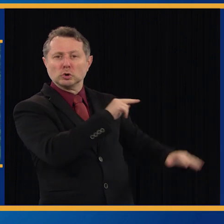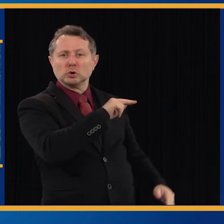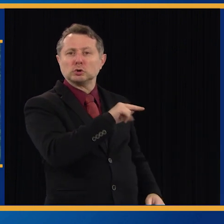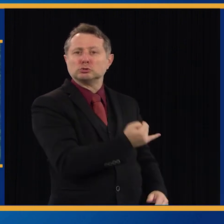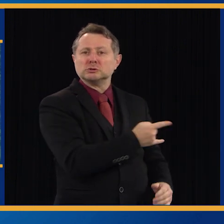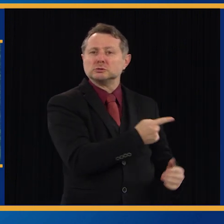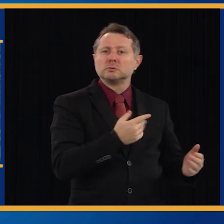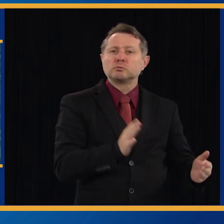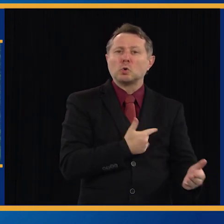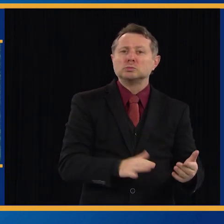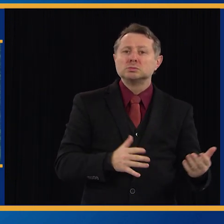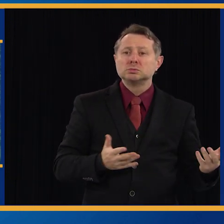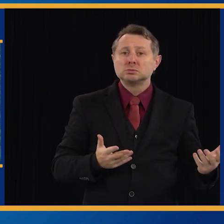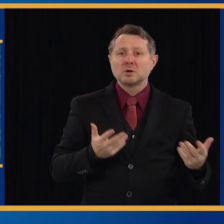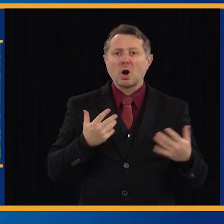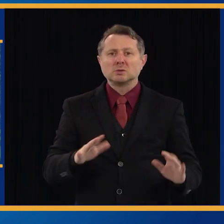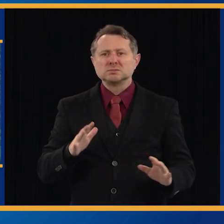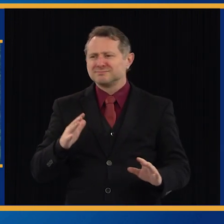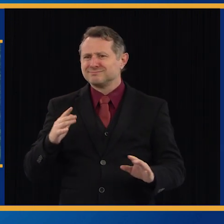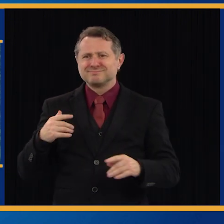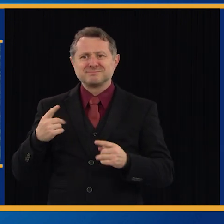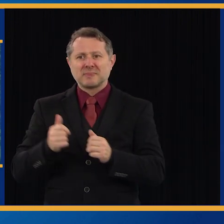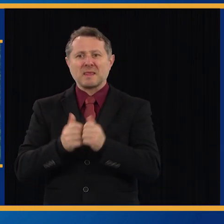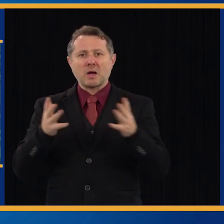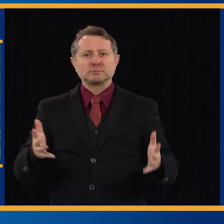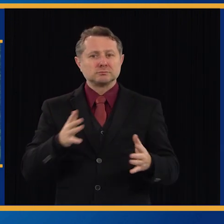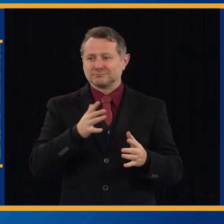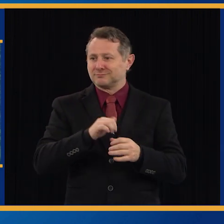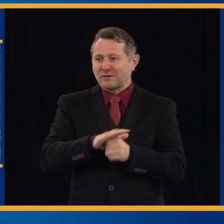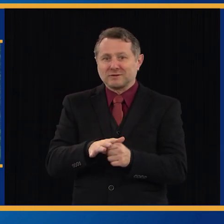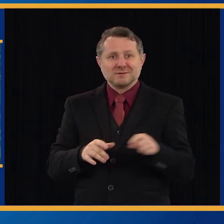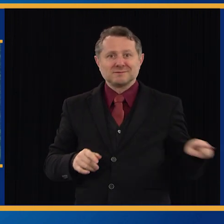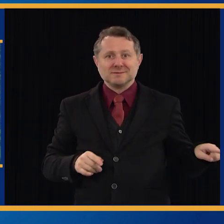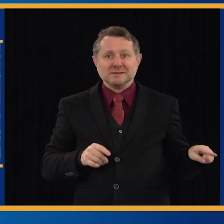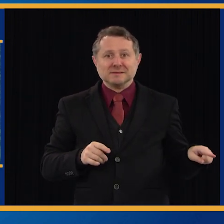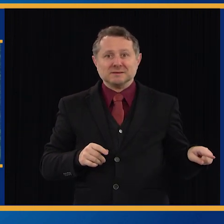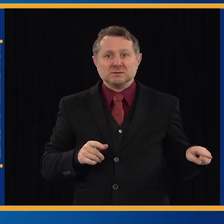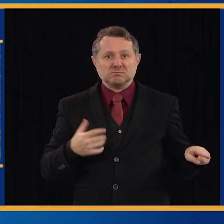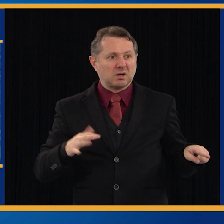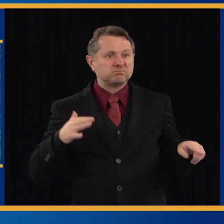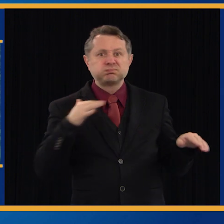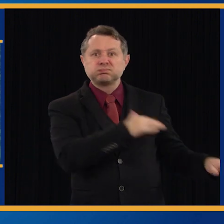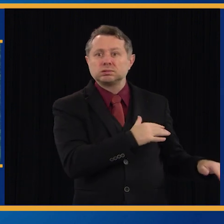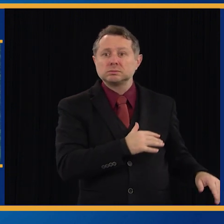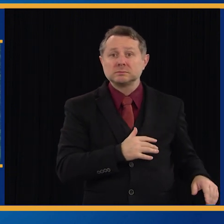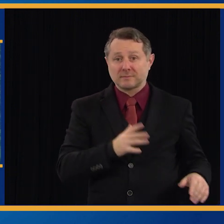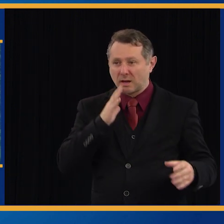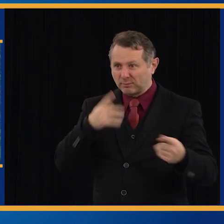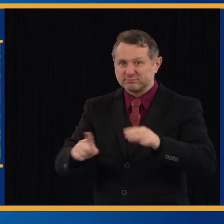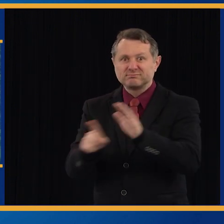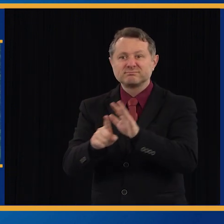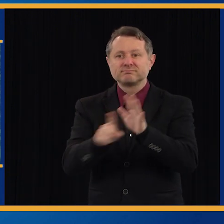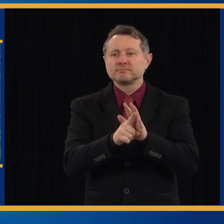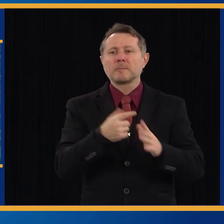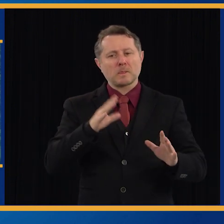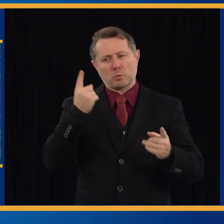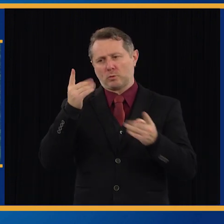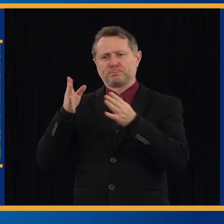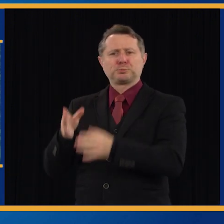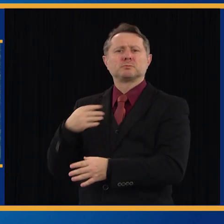concerts anyway, without COVID. I told someone yesterday, I ran into a couple in